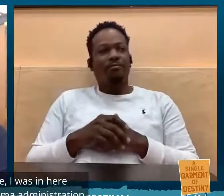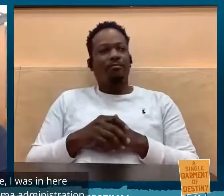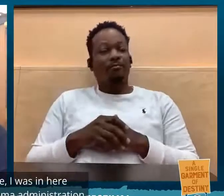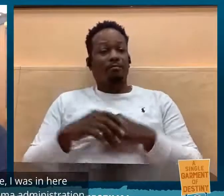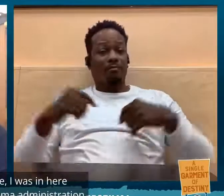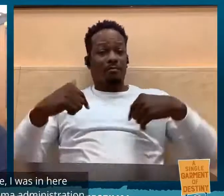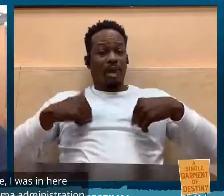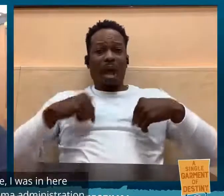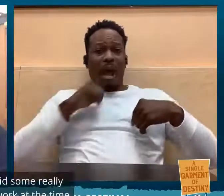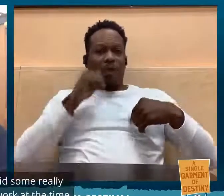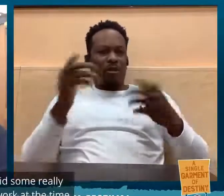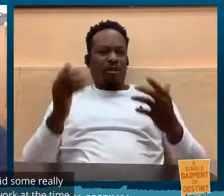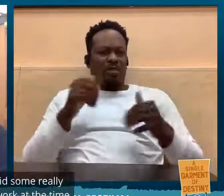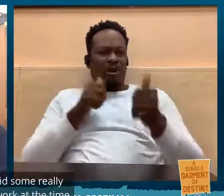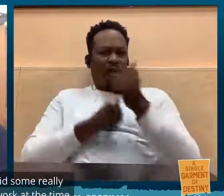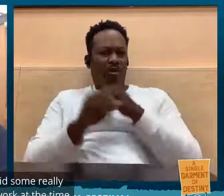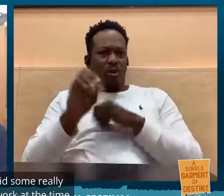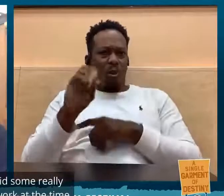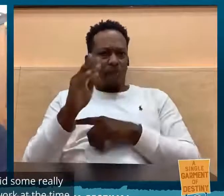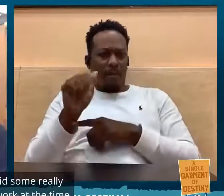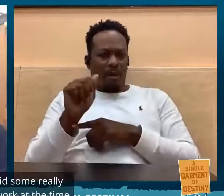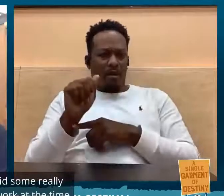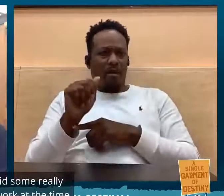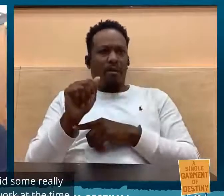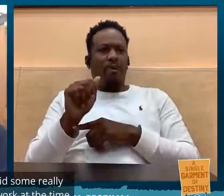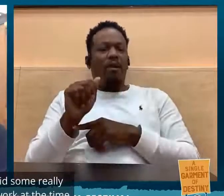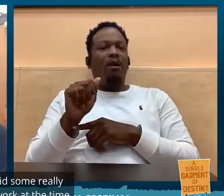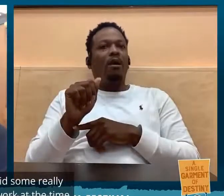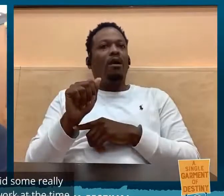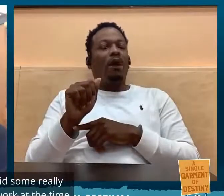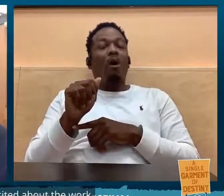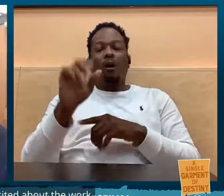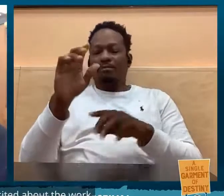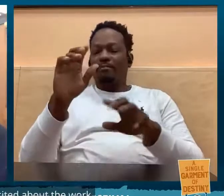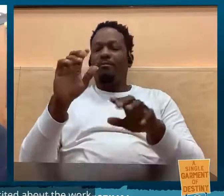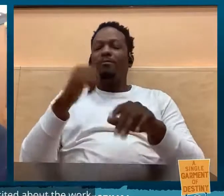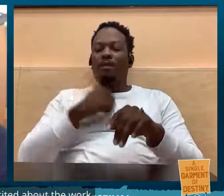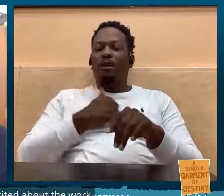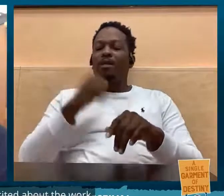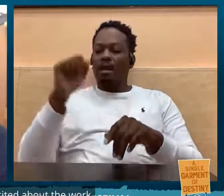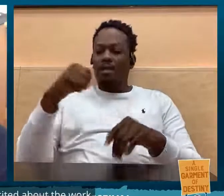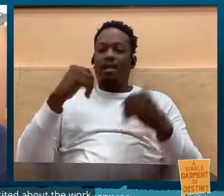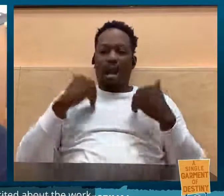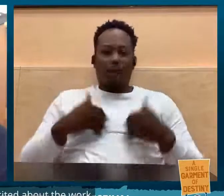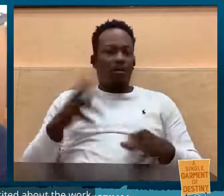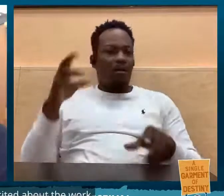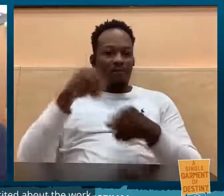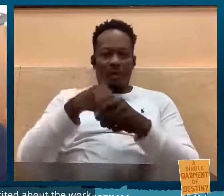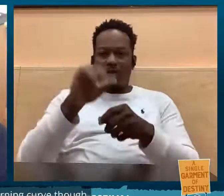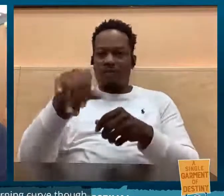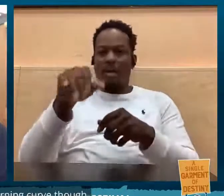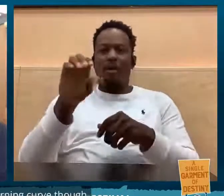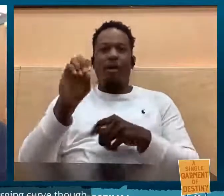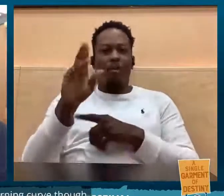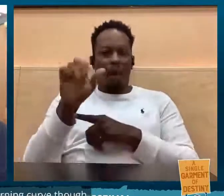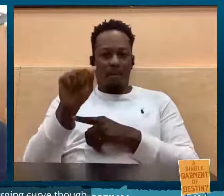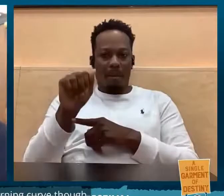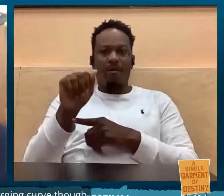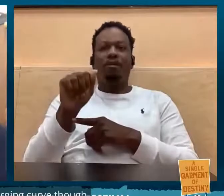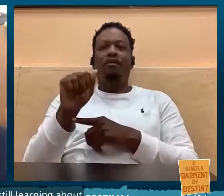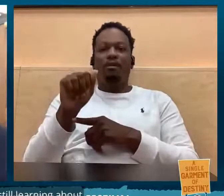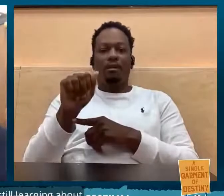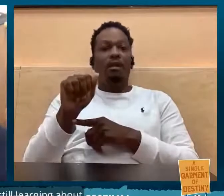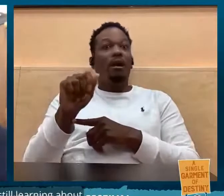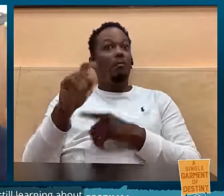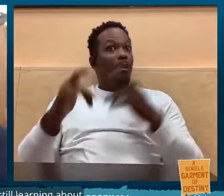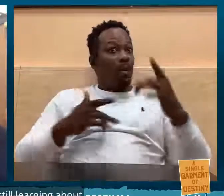here under the Obama administration, and we did some really awesome work at the time. People were excited about the work. There was a learning